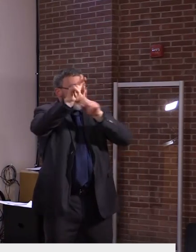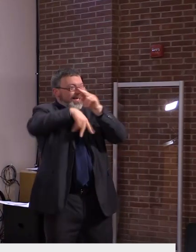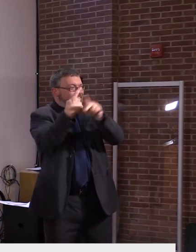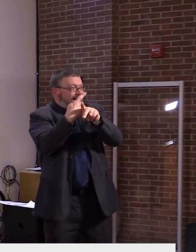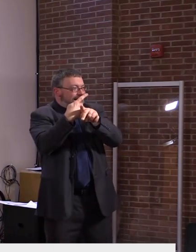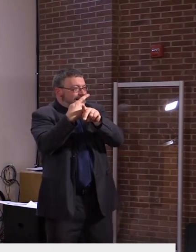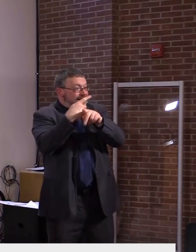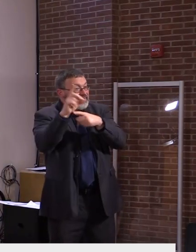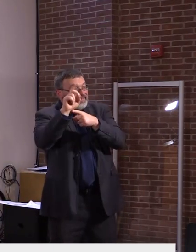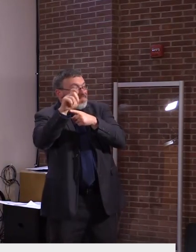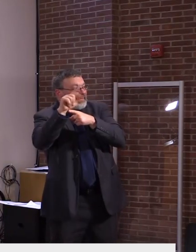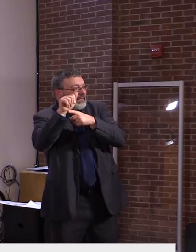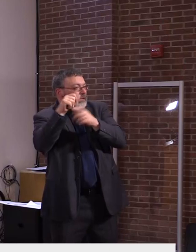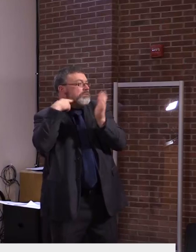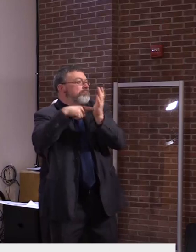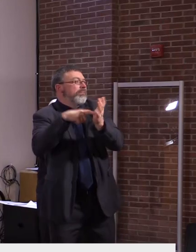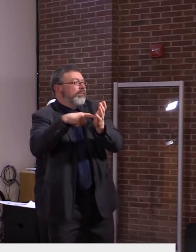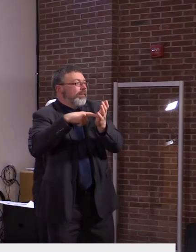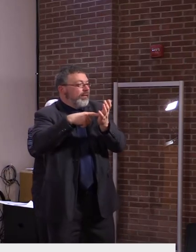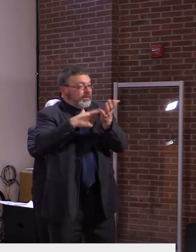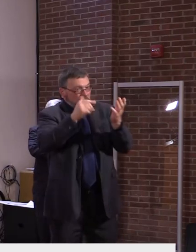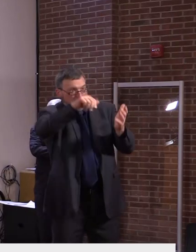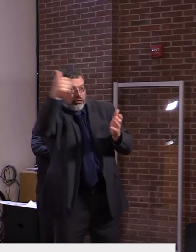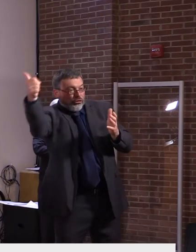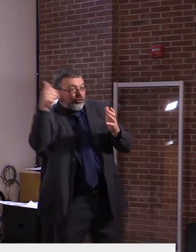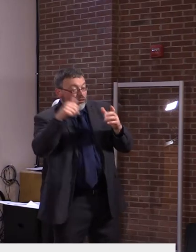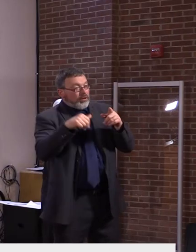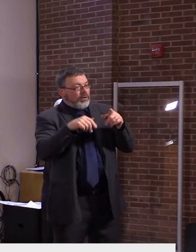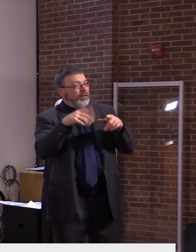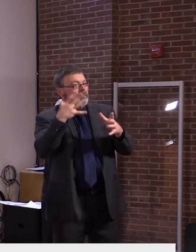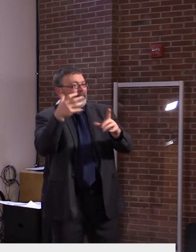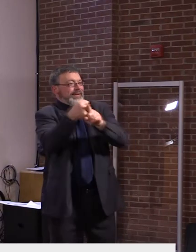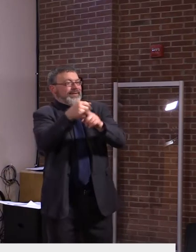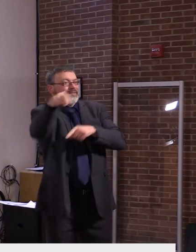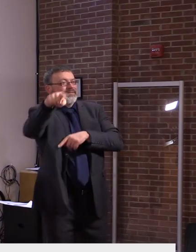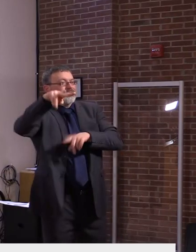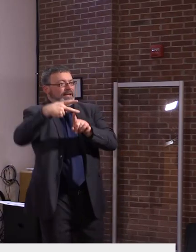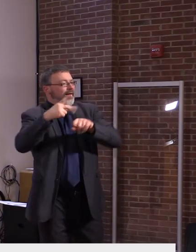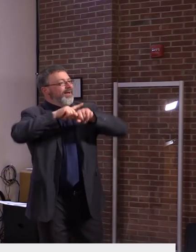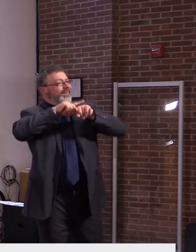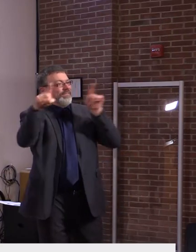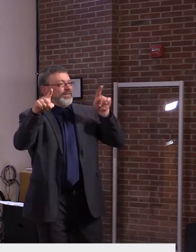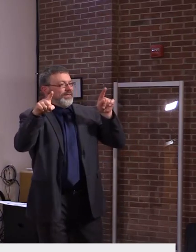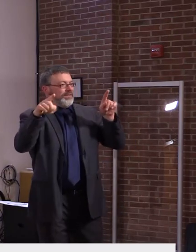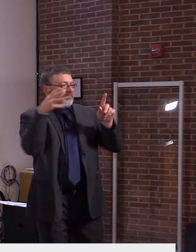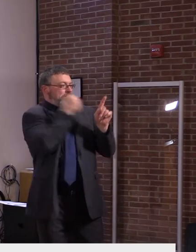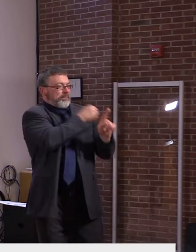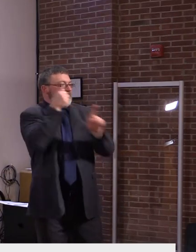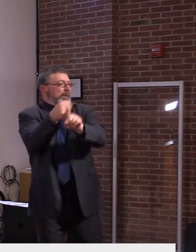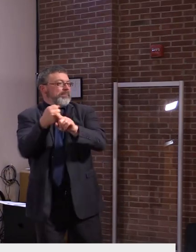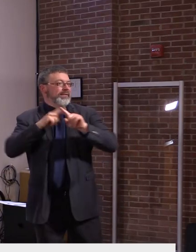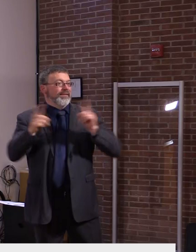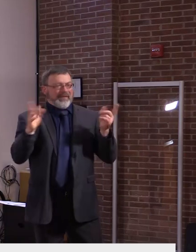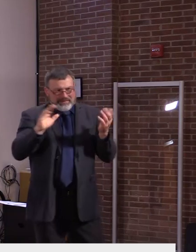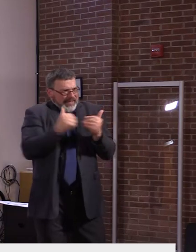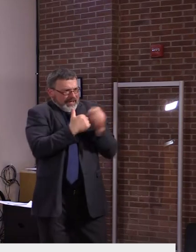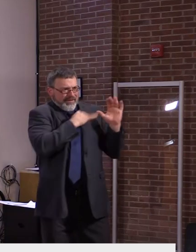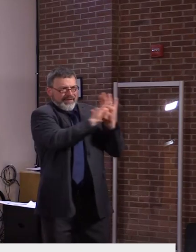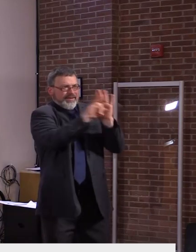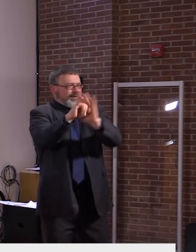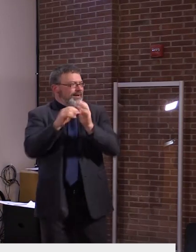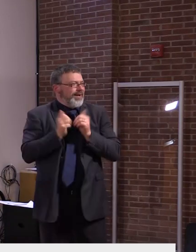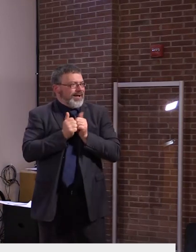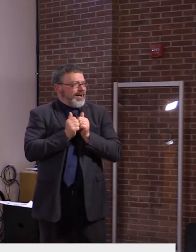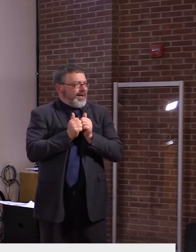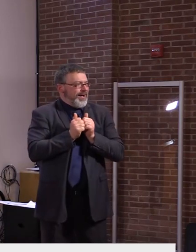it's a different genetic sequencing. So we only have that data for the most recent part of the pandemic